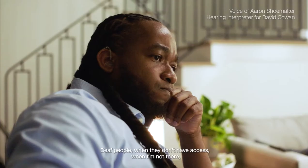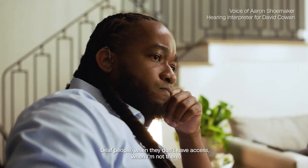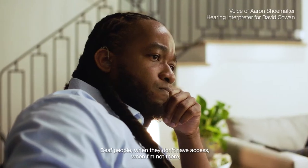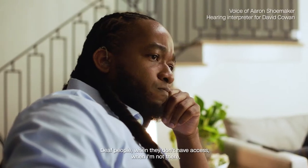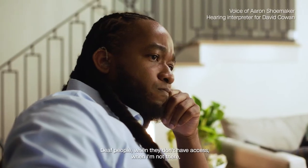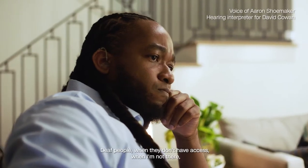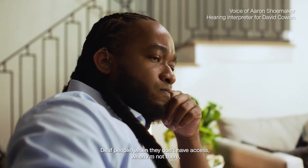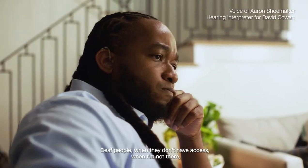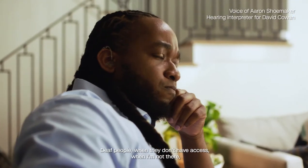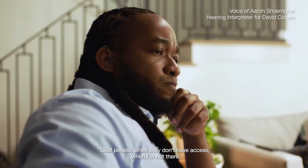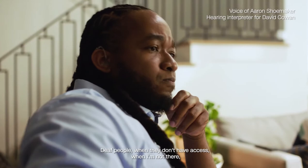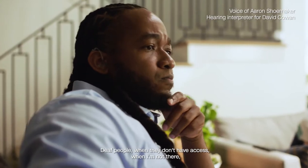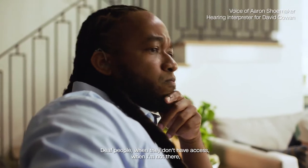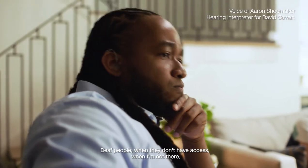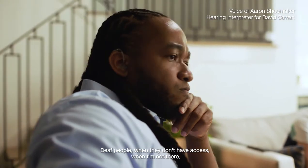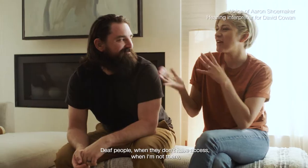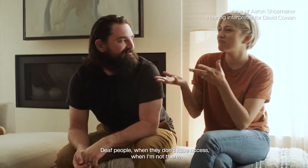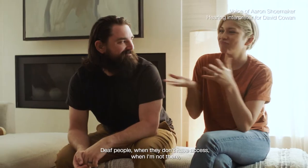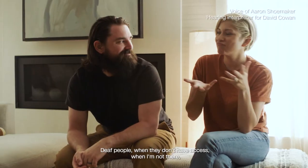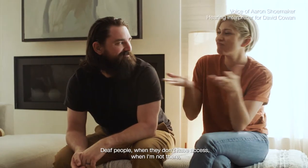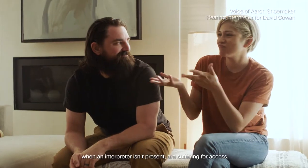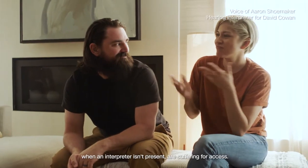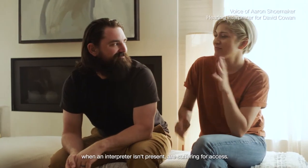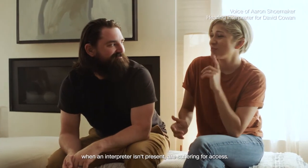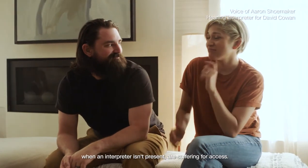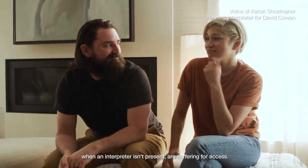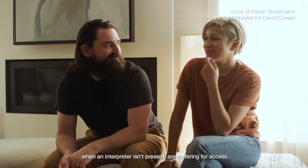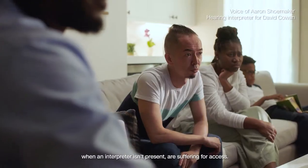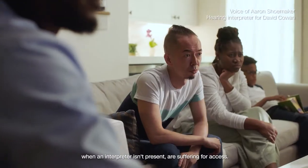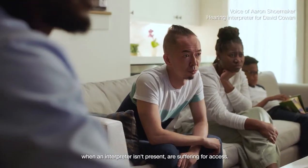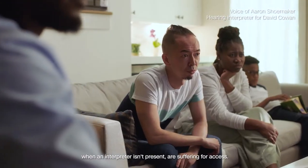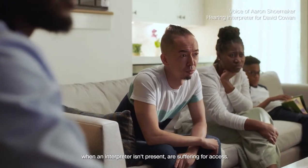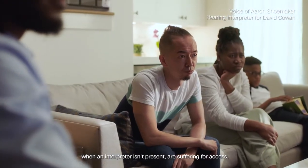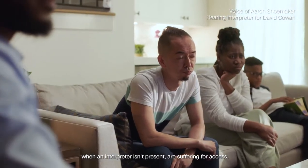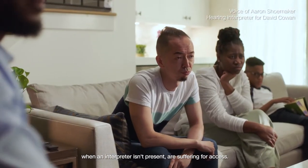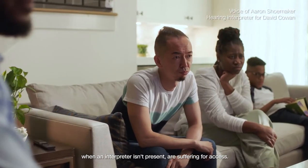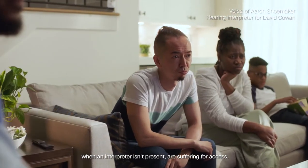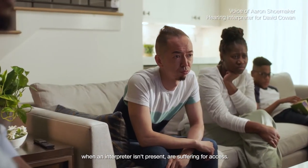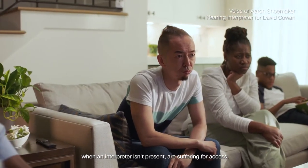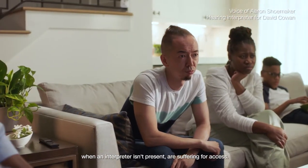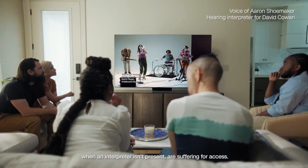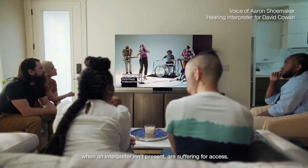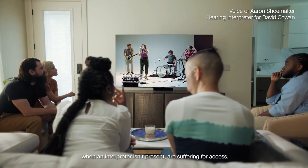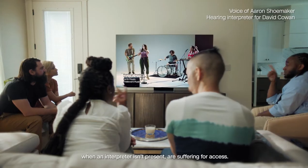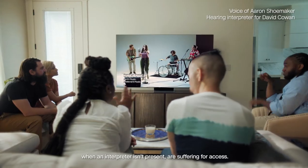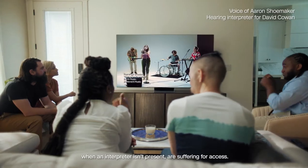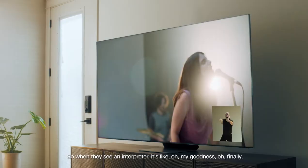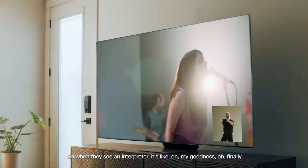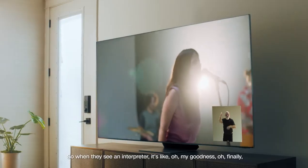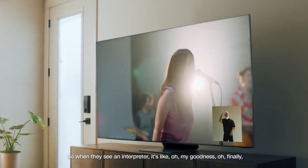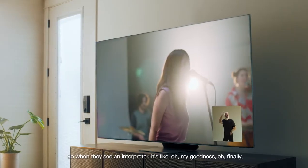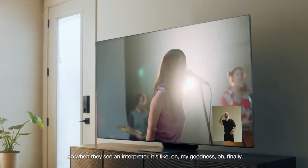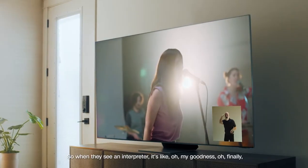deaf people, when they don't have access, when I'm not there, when an interpreter isn't present, are suffering for